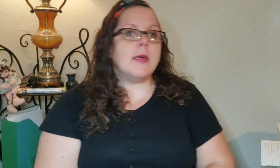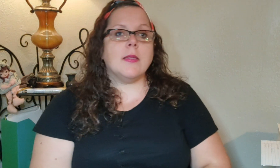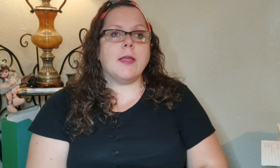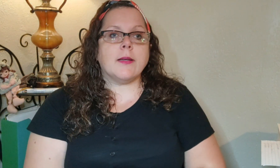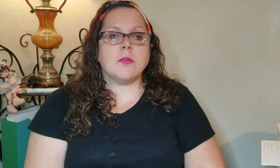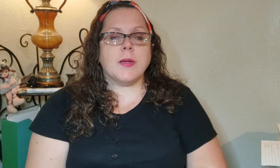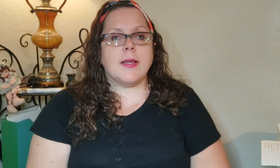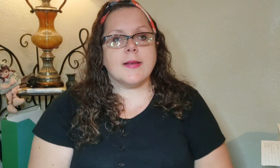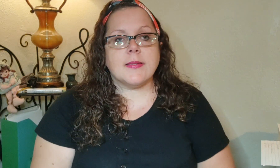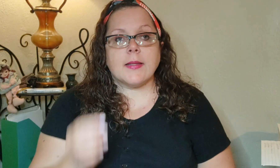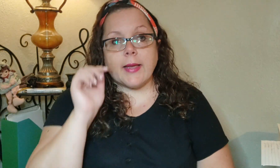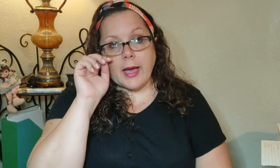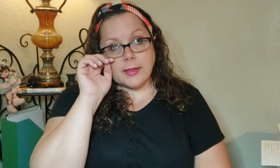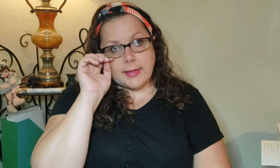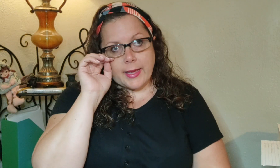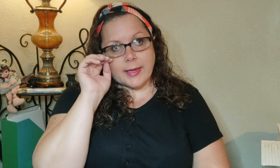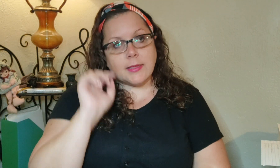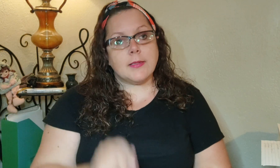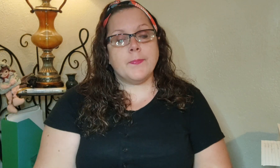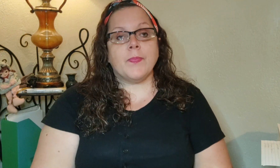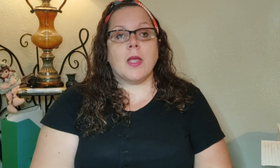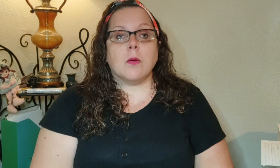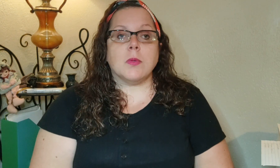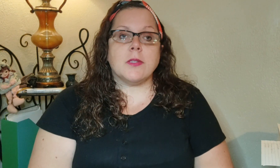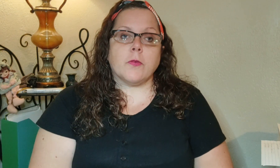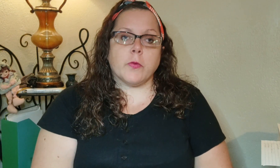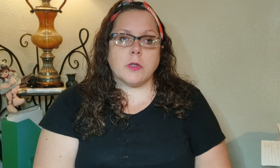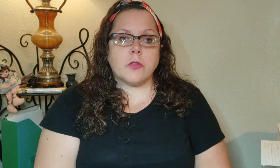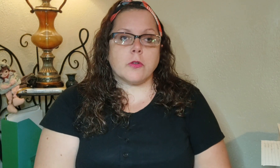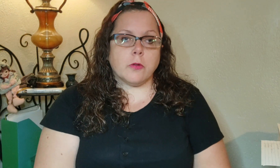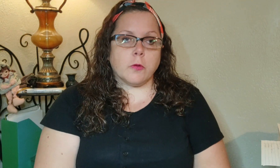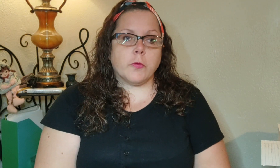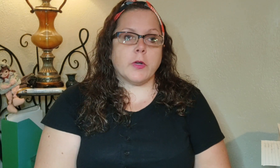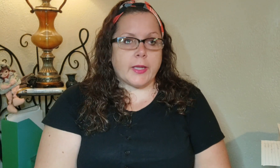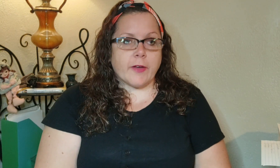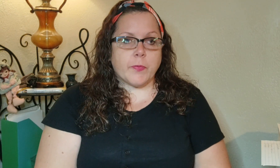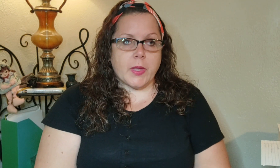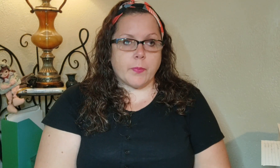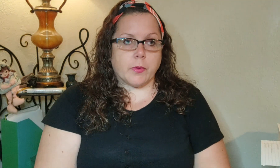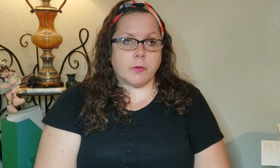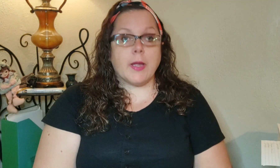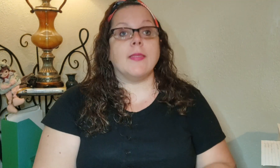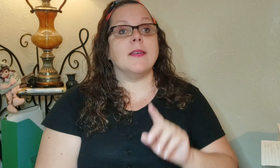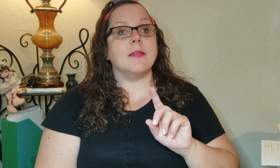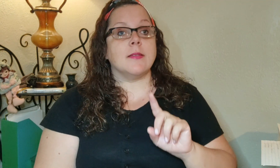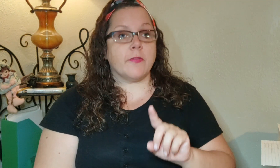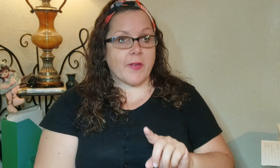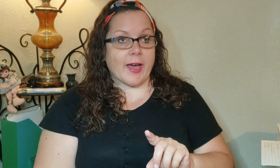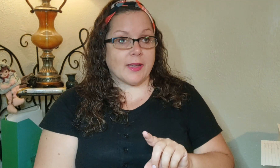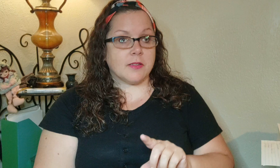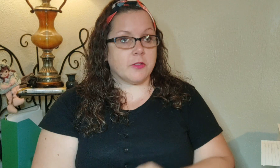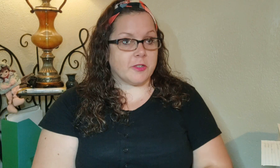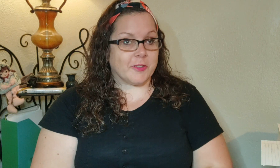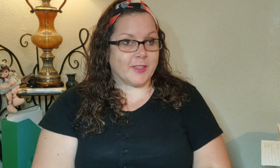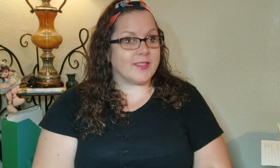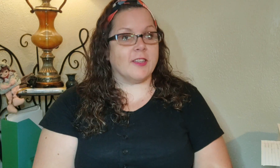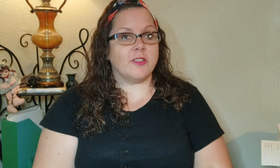The next one is Gallaudet was the first school for deaf people. And this is a fact, too. It's not just